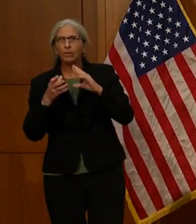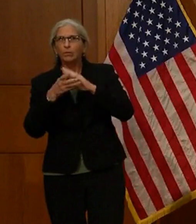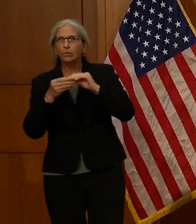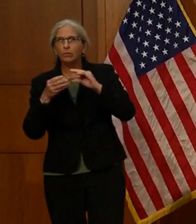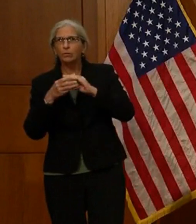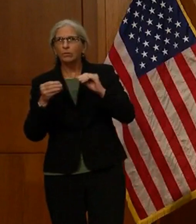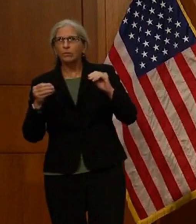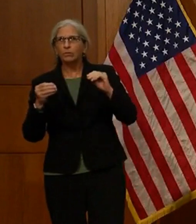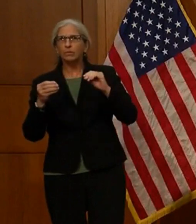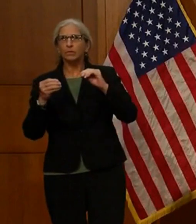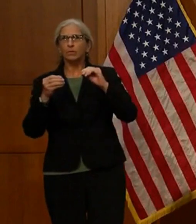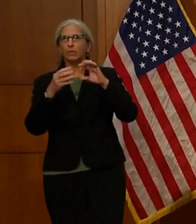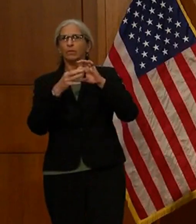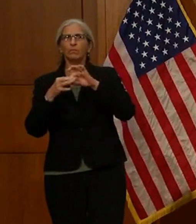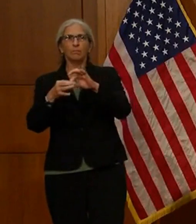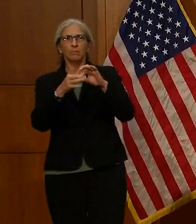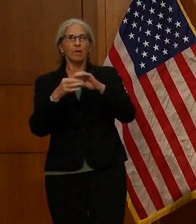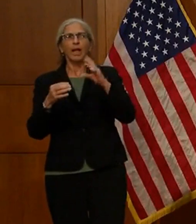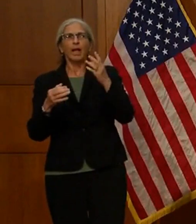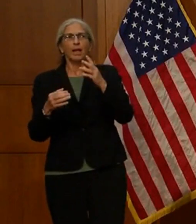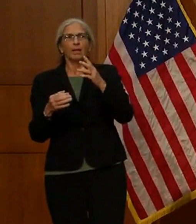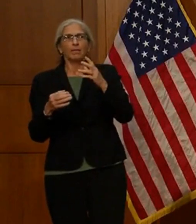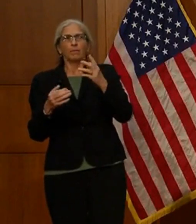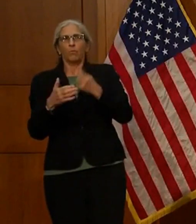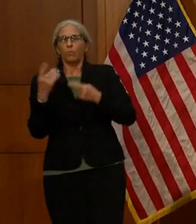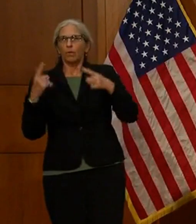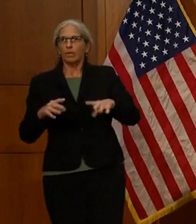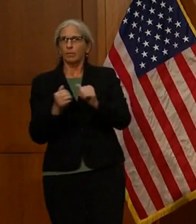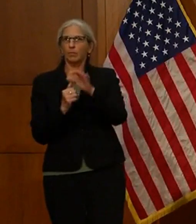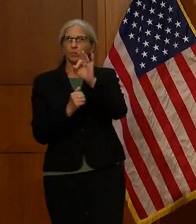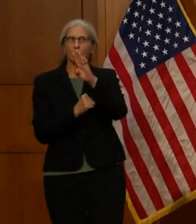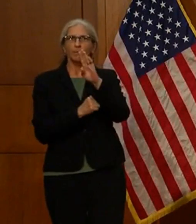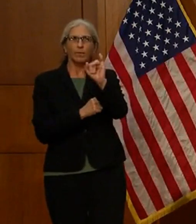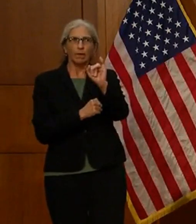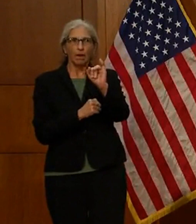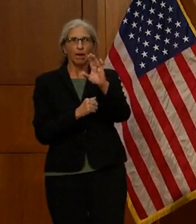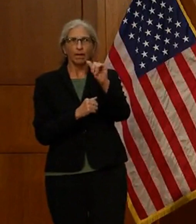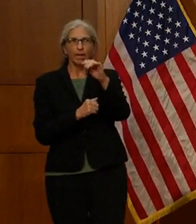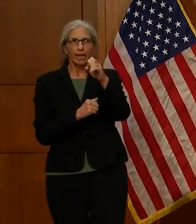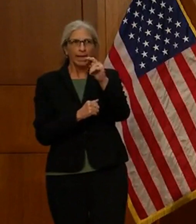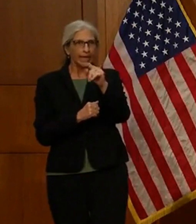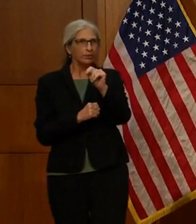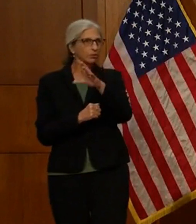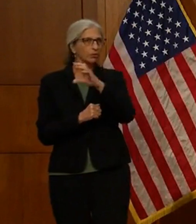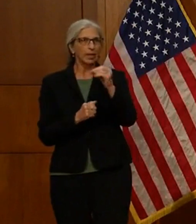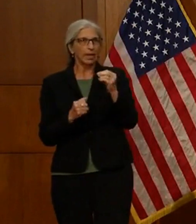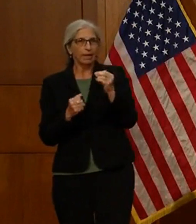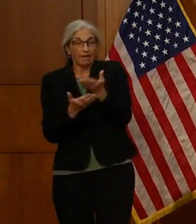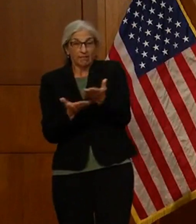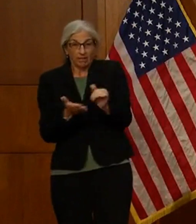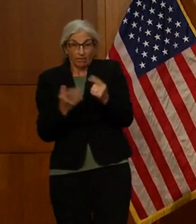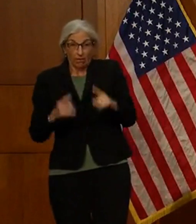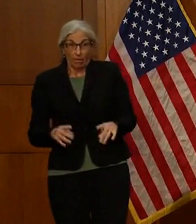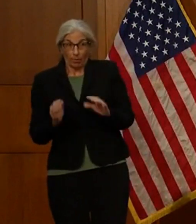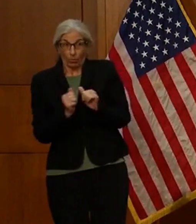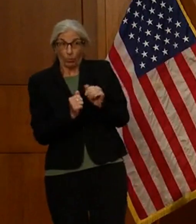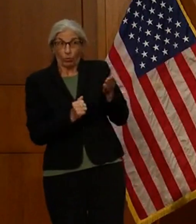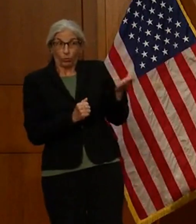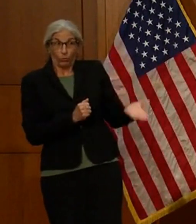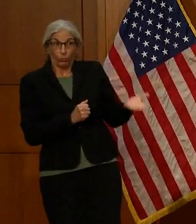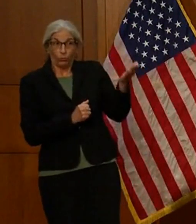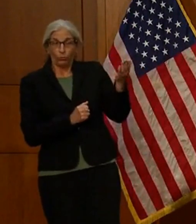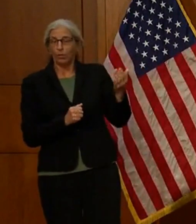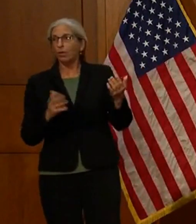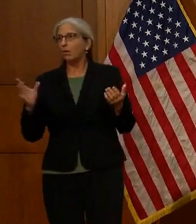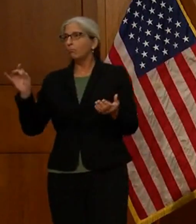about what is happening with the FBI agent and the ongoing talks about you? Well, Henry, it's unfortunate, and I